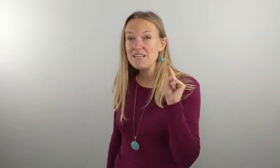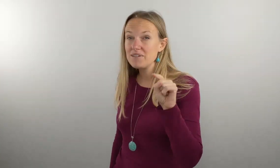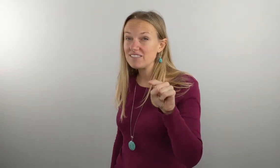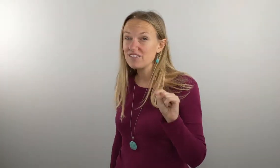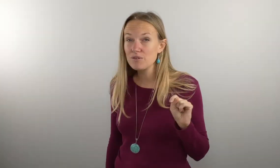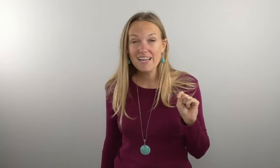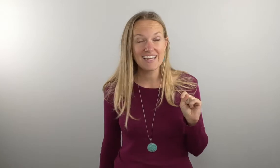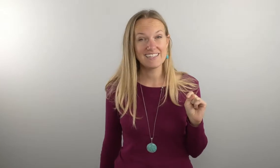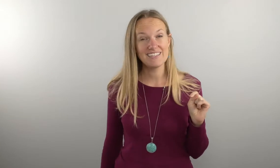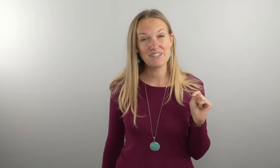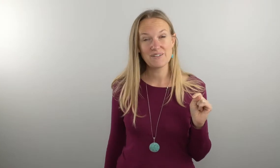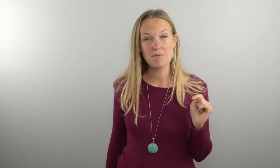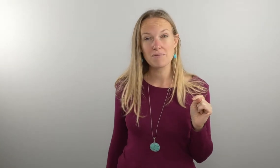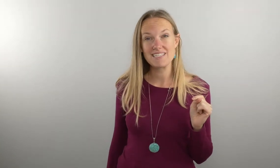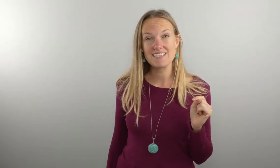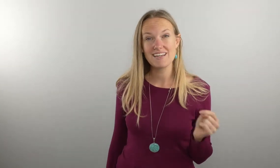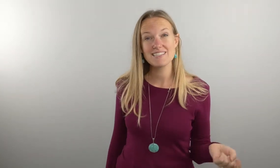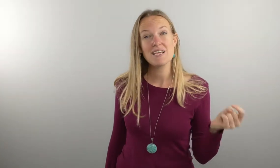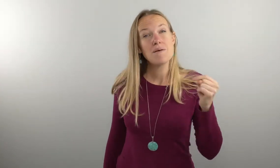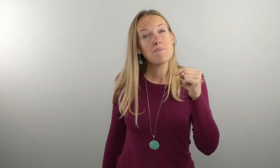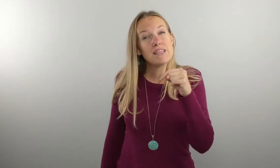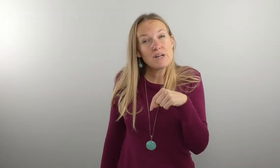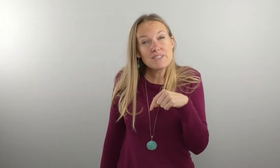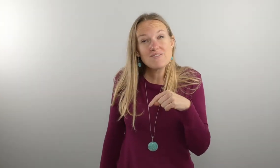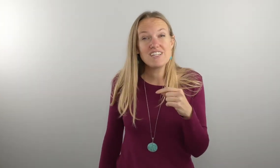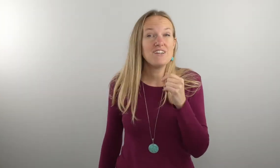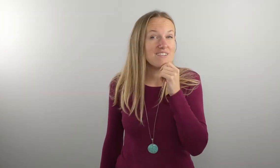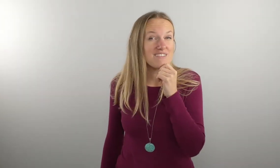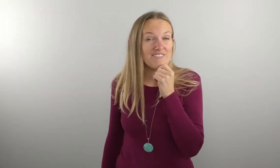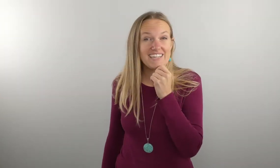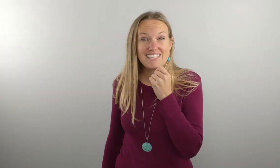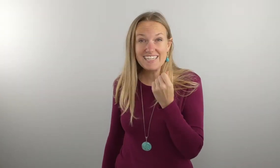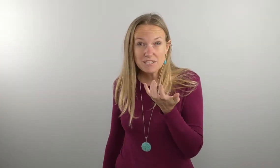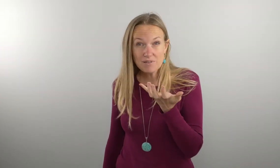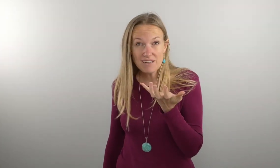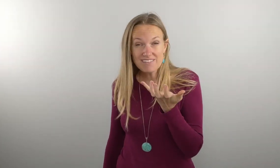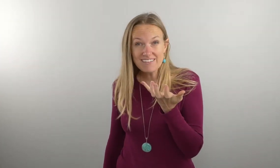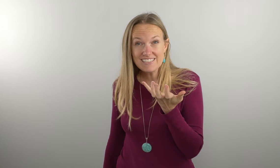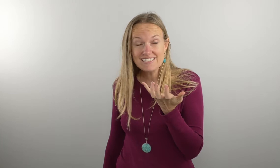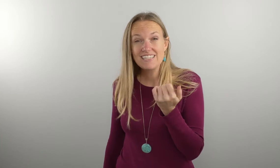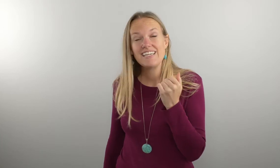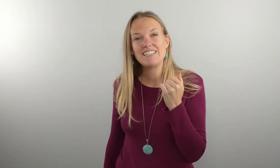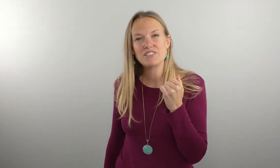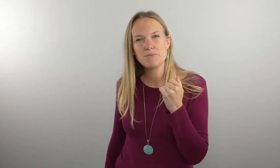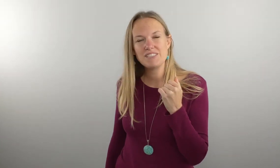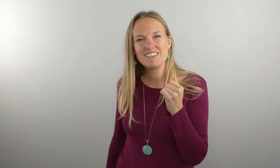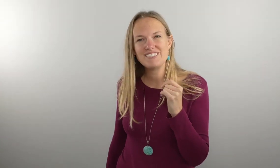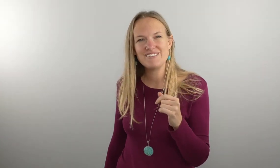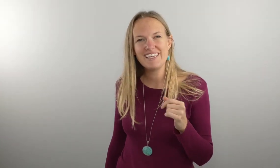Means if you're right-handed, you're going to mirror my signs. Below this video, you can find a link to print off lyrics in the description should you need it.